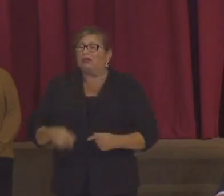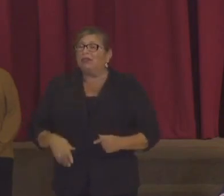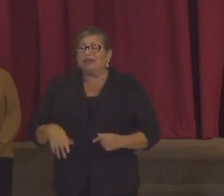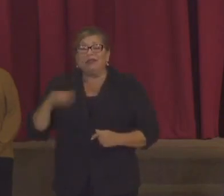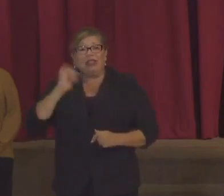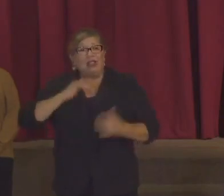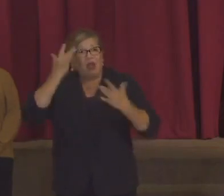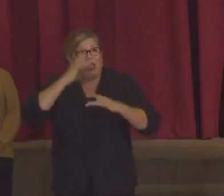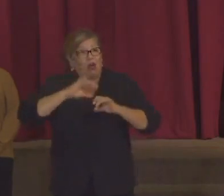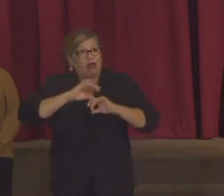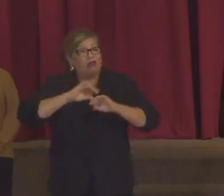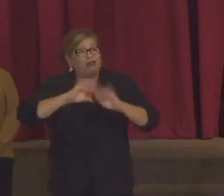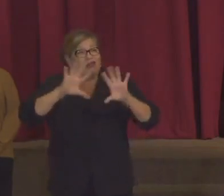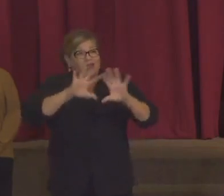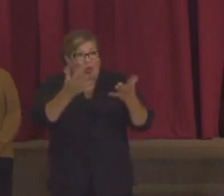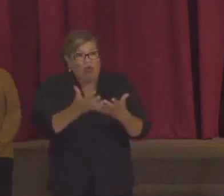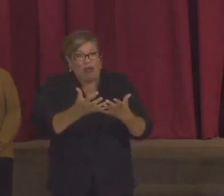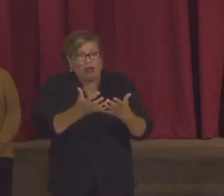of a pandemic,